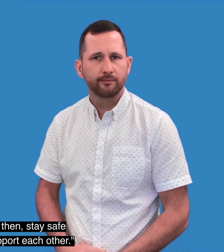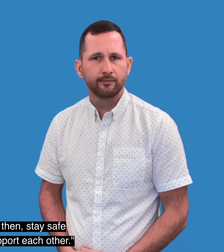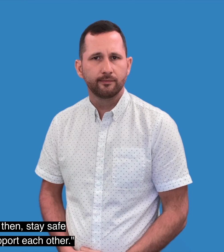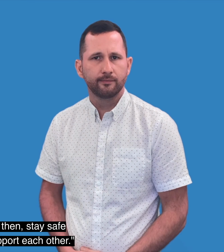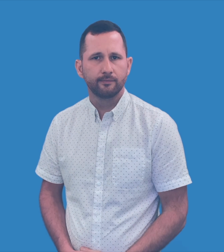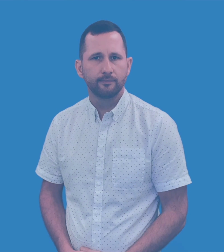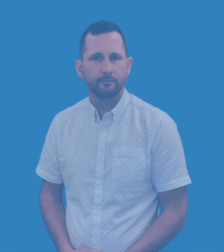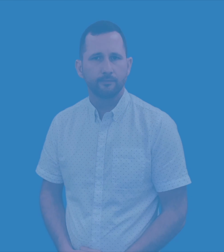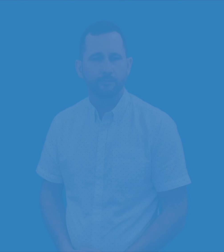other.